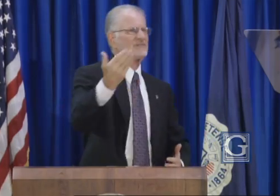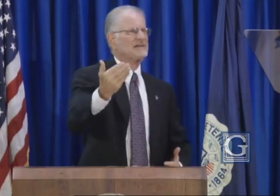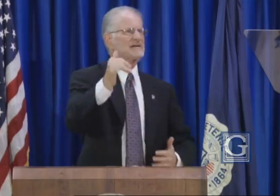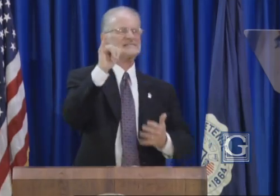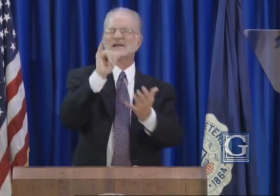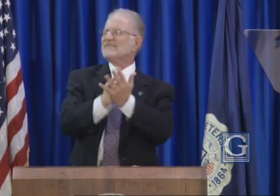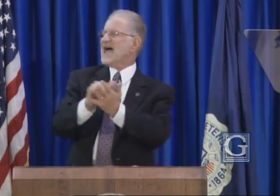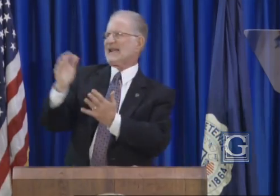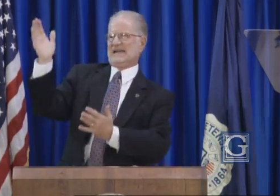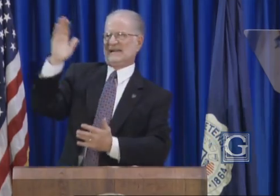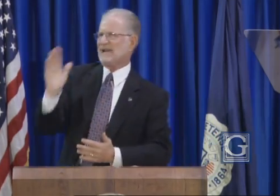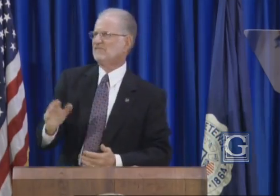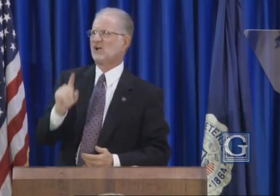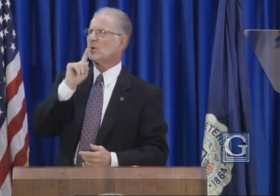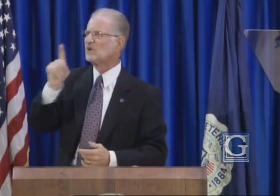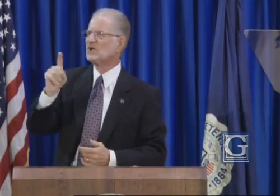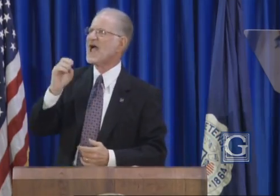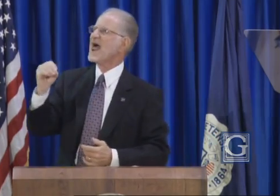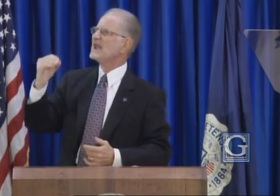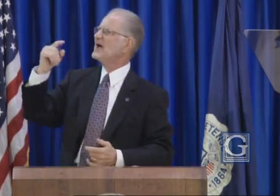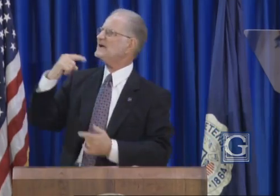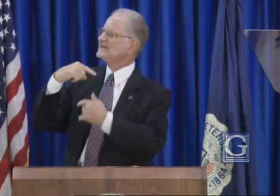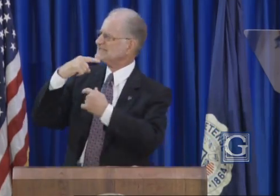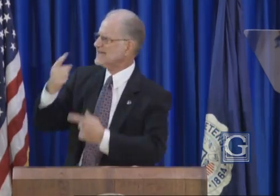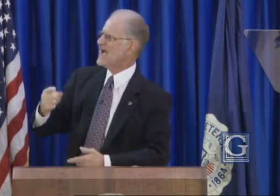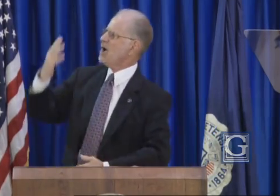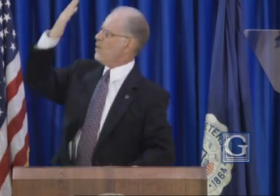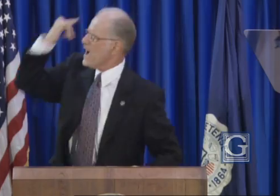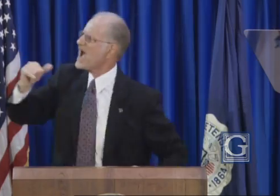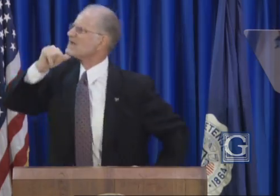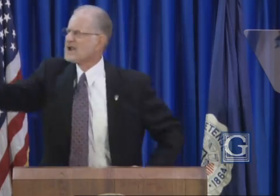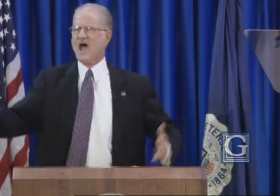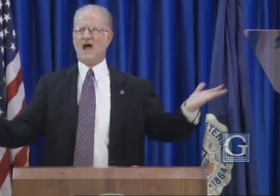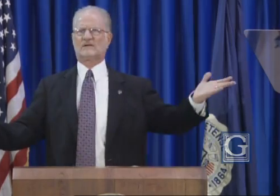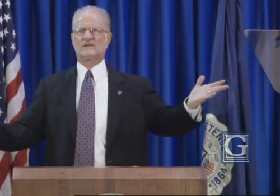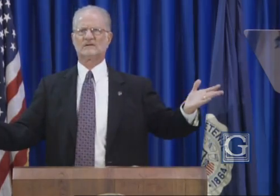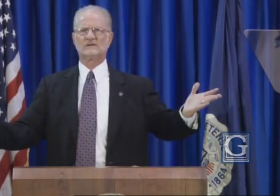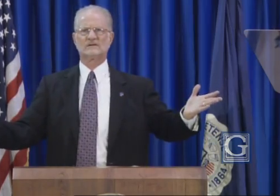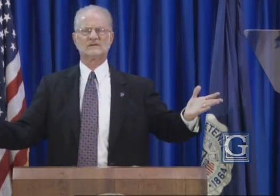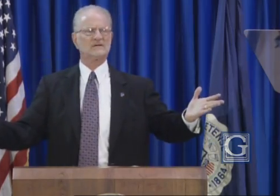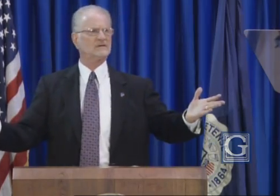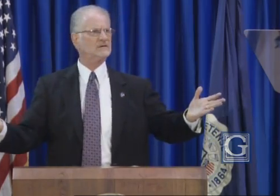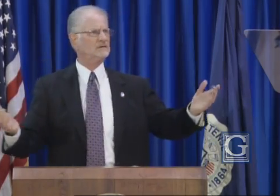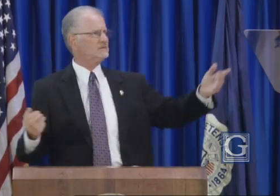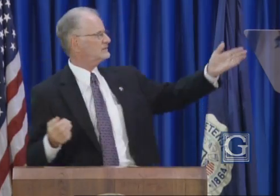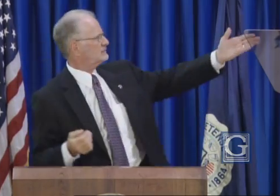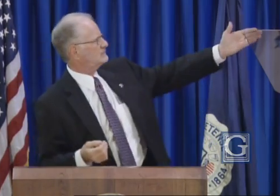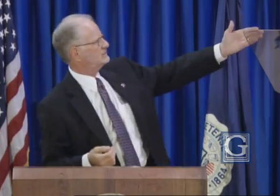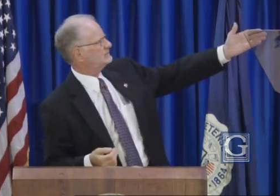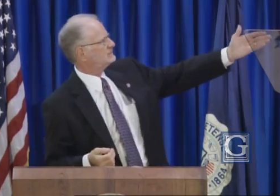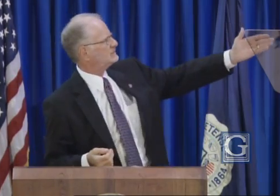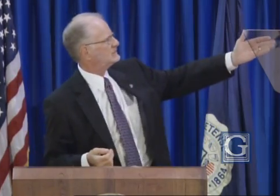I dream things that never were and say, 'Why not?'"